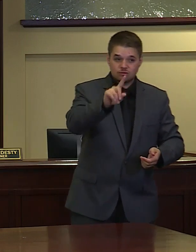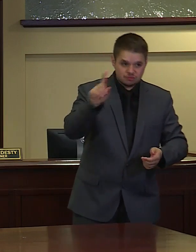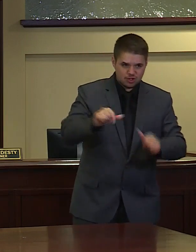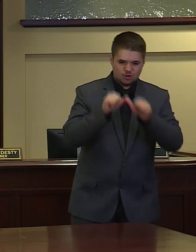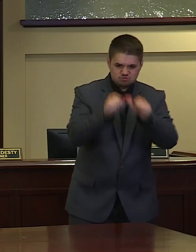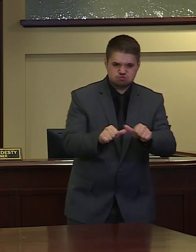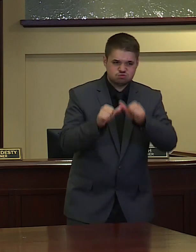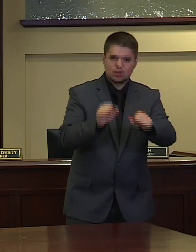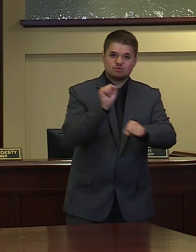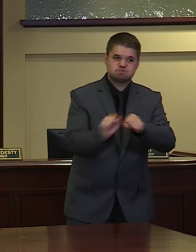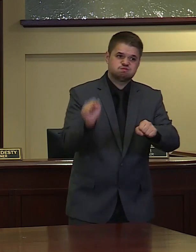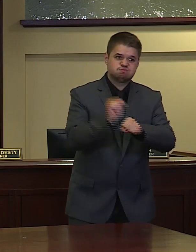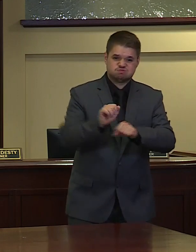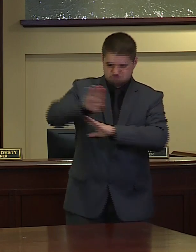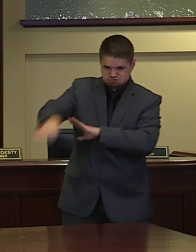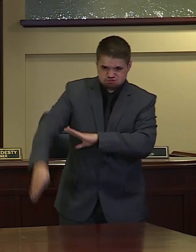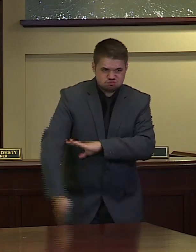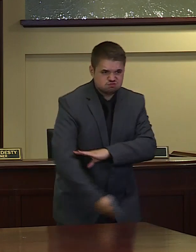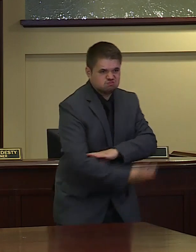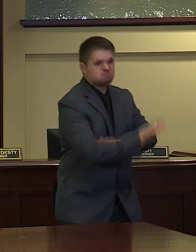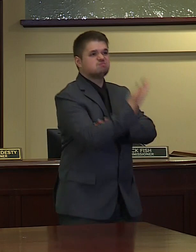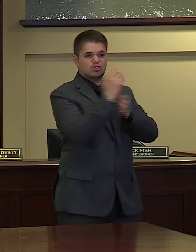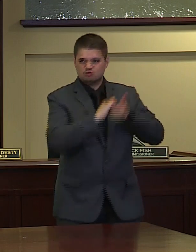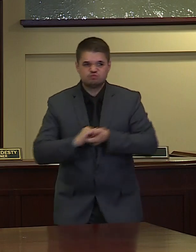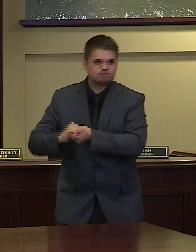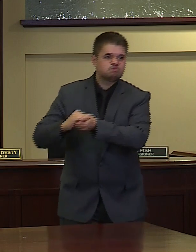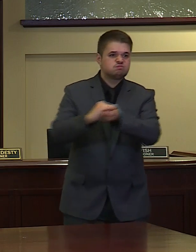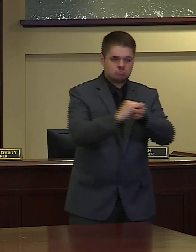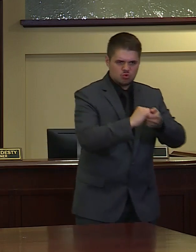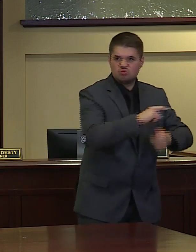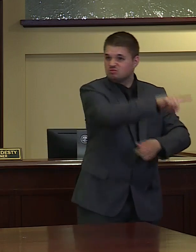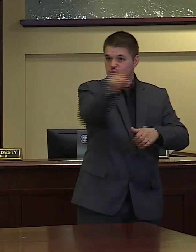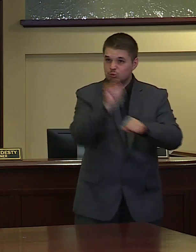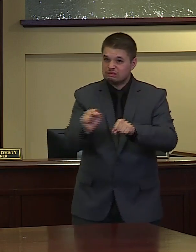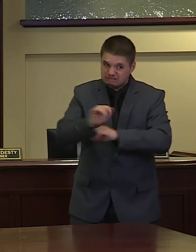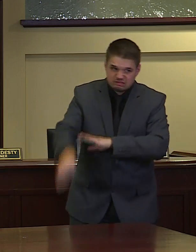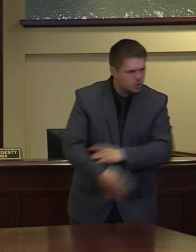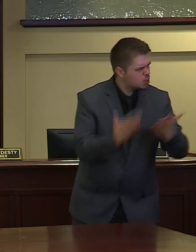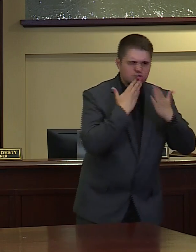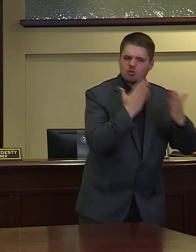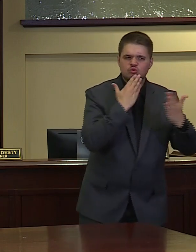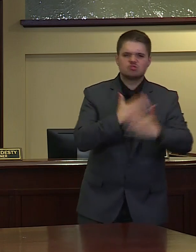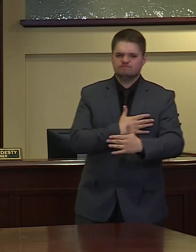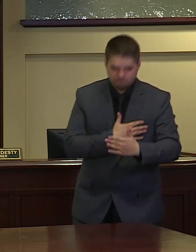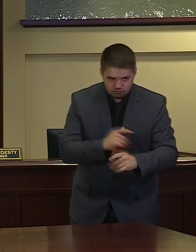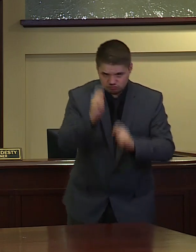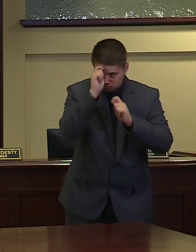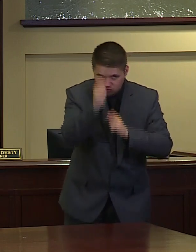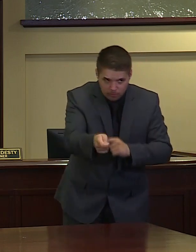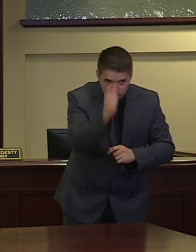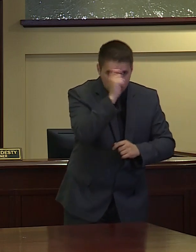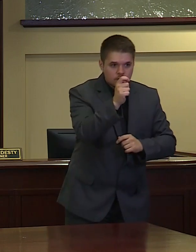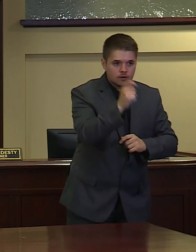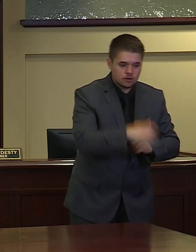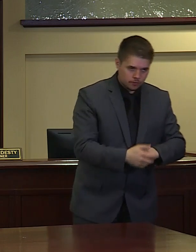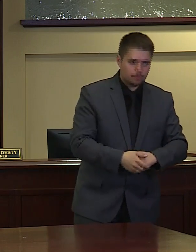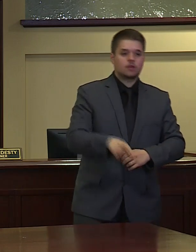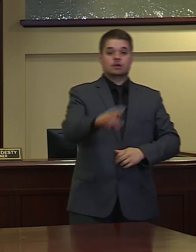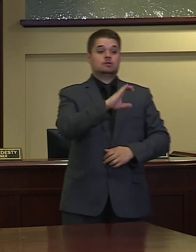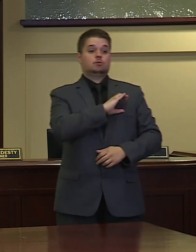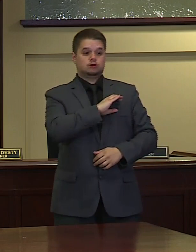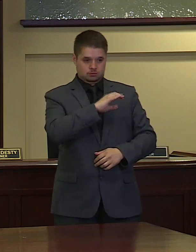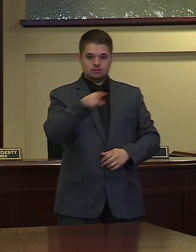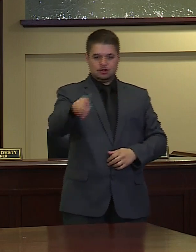support. Thank you to you all. I also want to publicly thank Deputy Chris Davis and my command staff for their leadership Friday night into Saturday